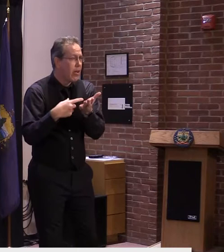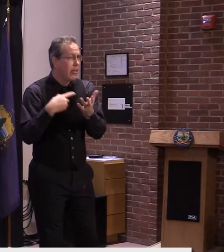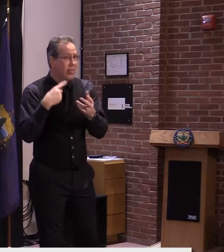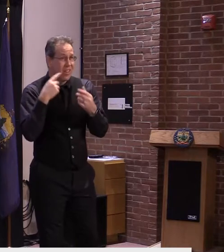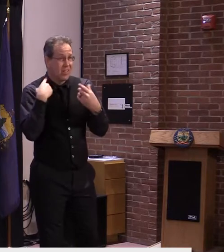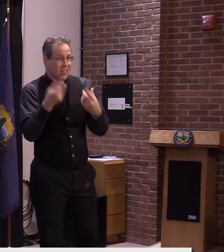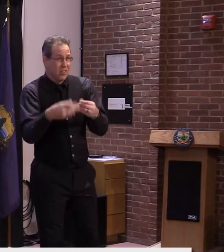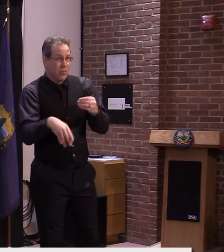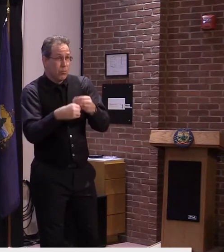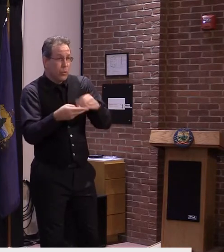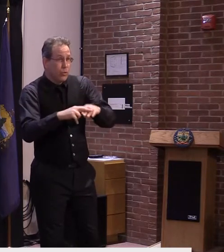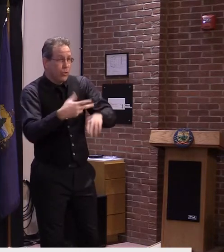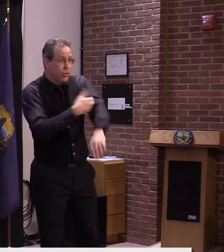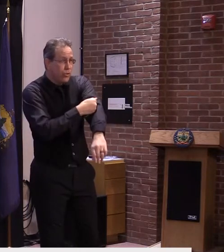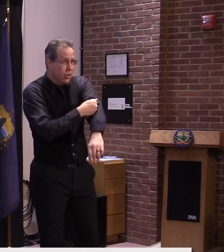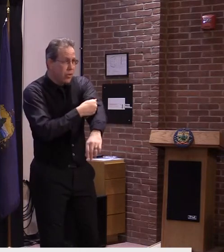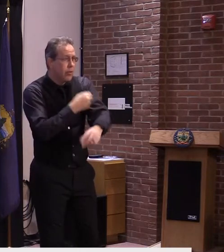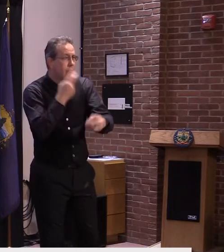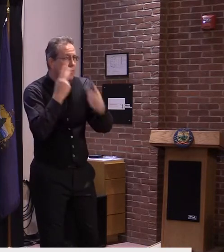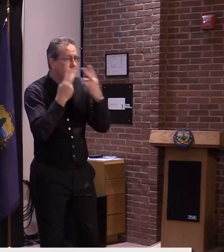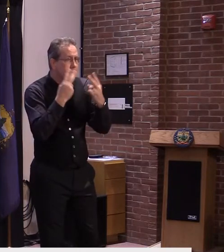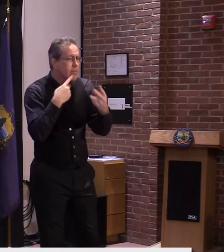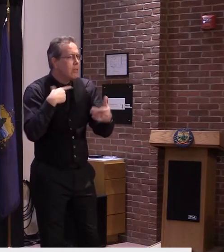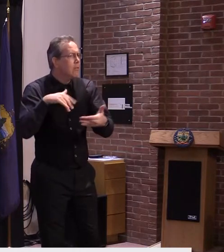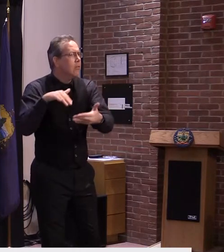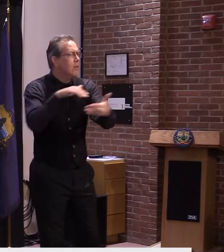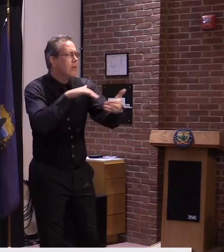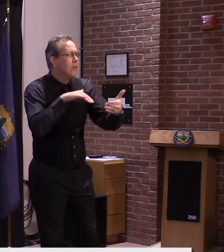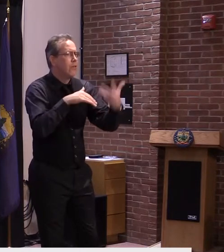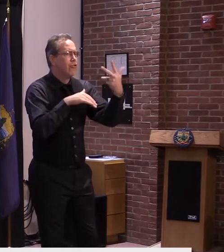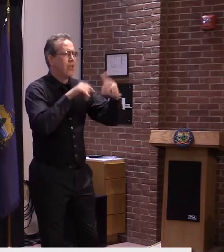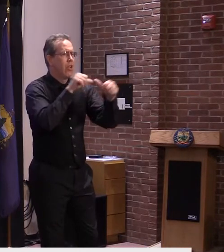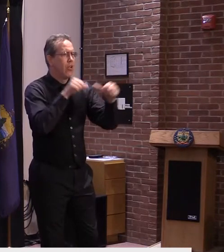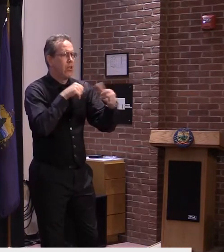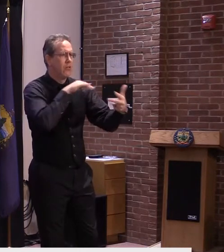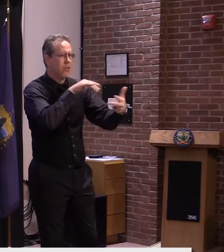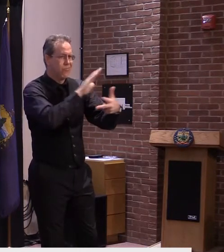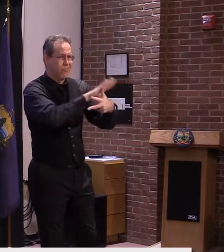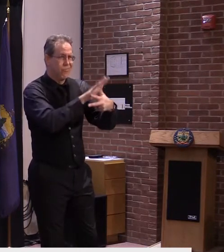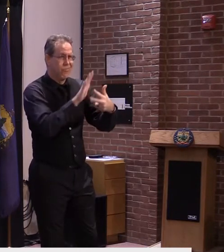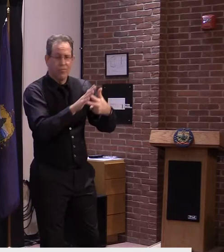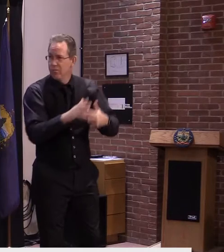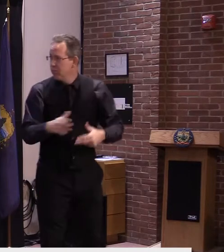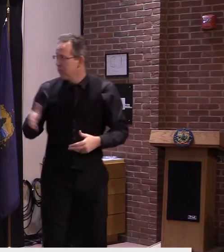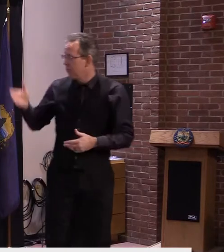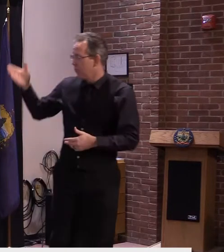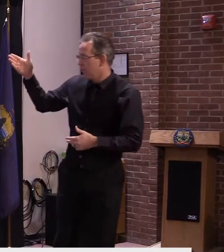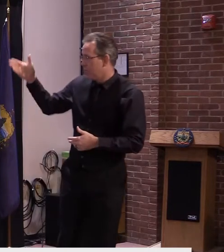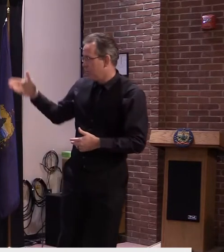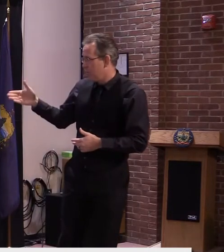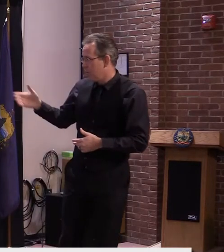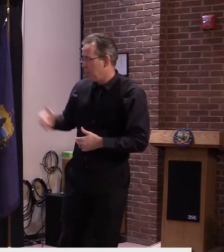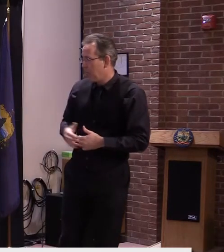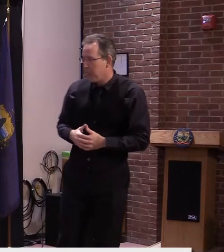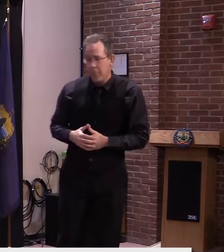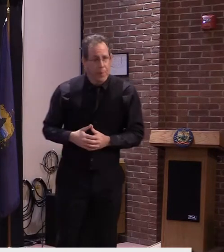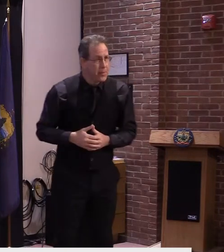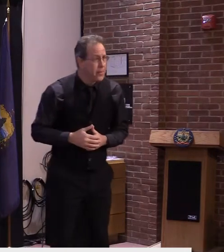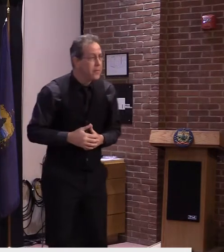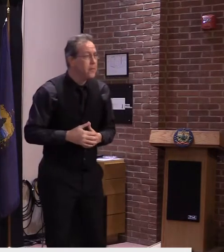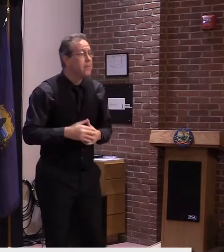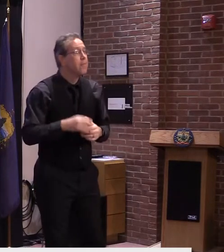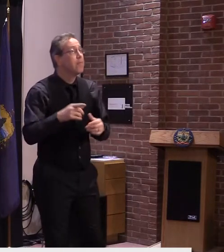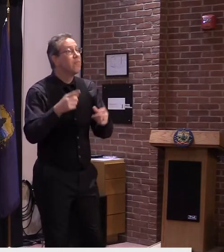Vermonters. But three recent studies that the CDC has published or highlighted really show the effectiveness of the booster shot for those